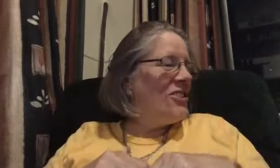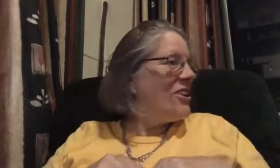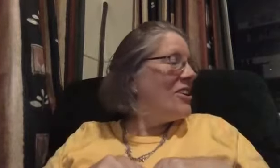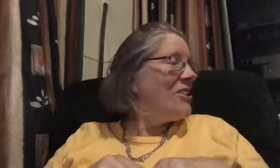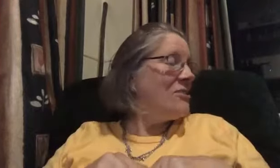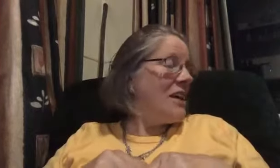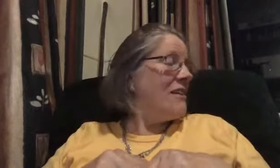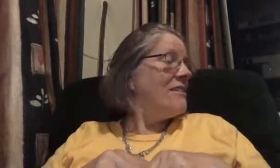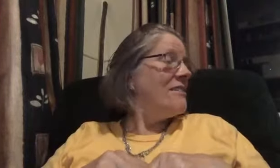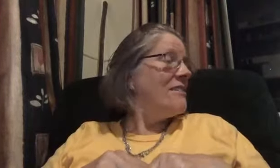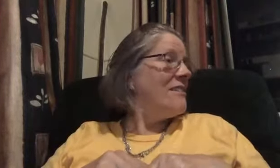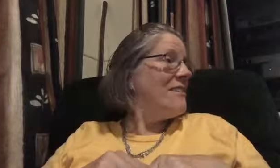What's that?